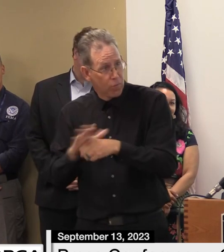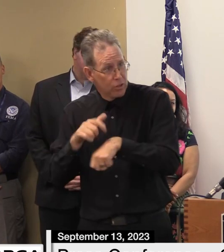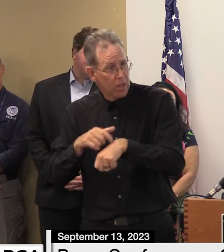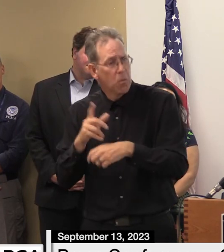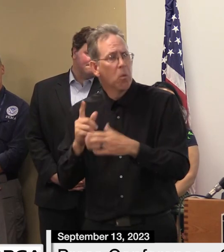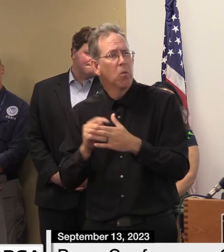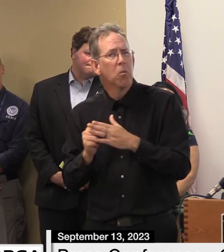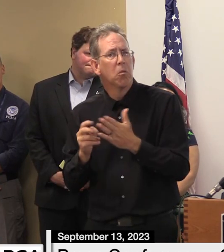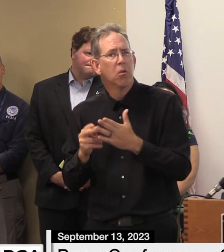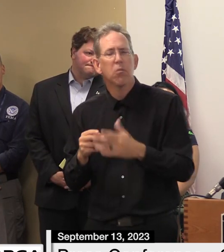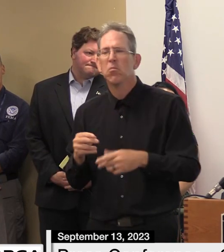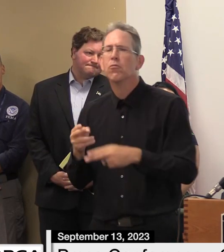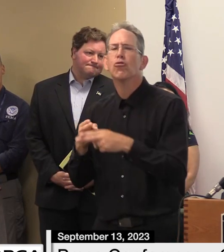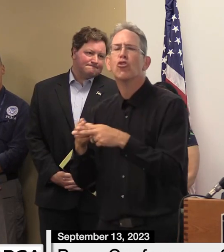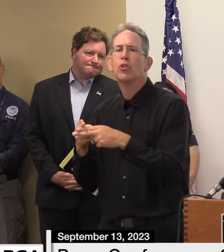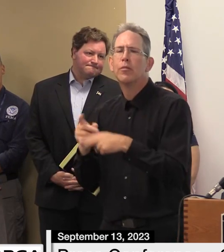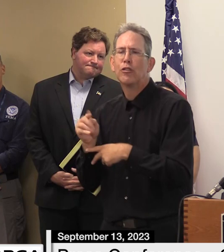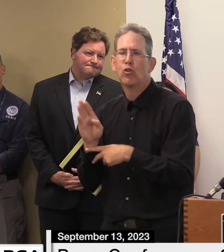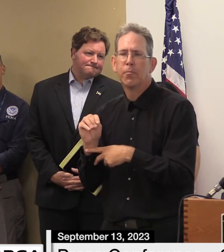interim.